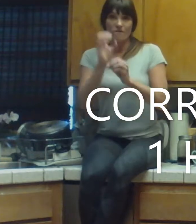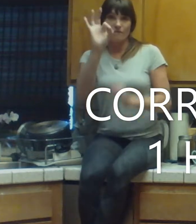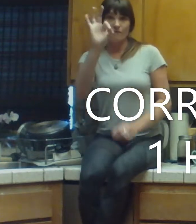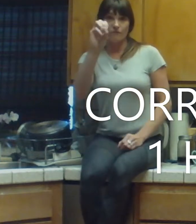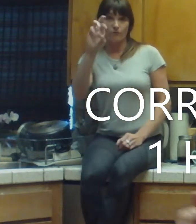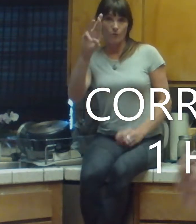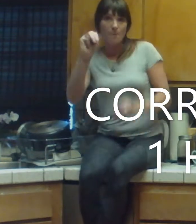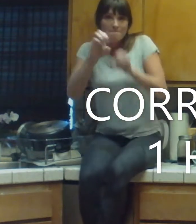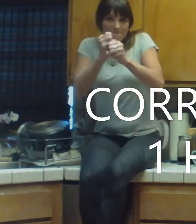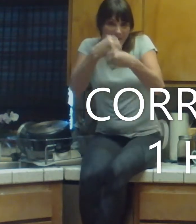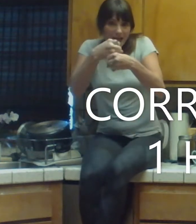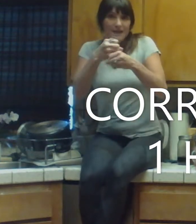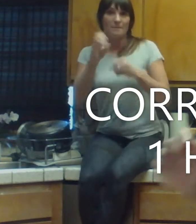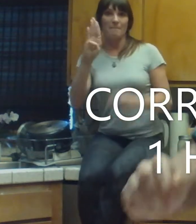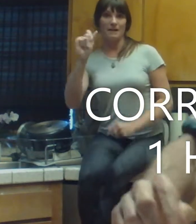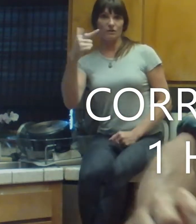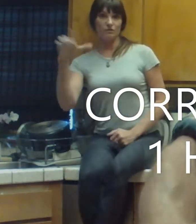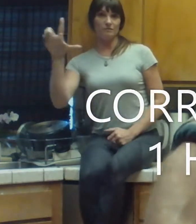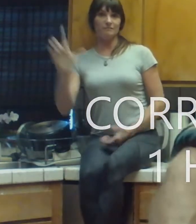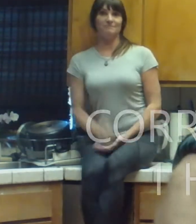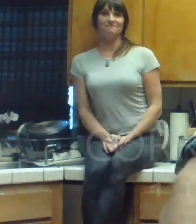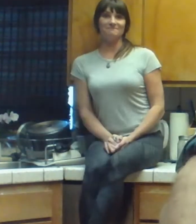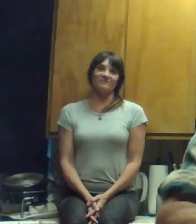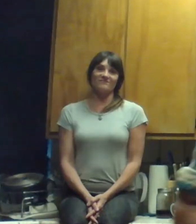Okay? So see you then.